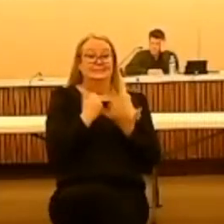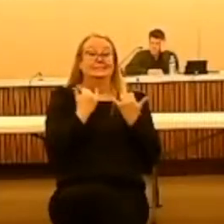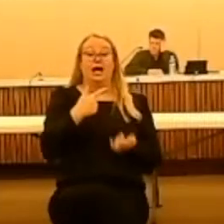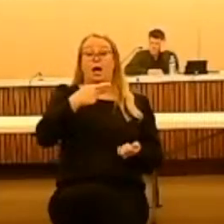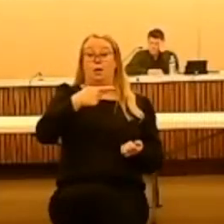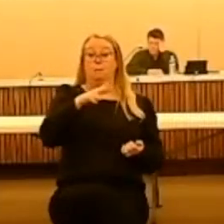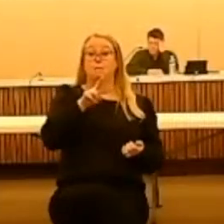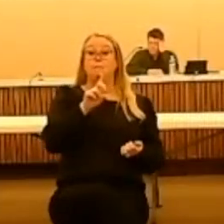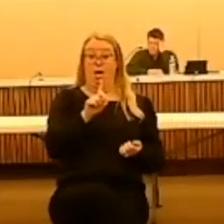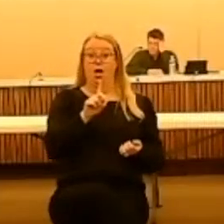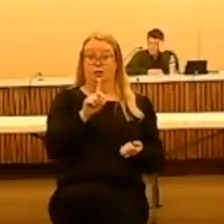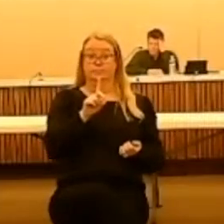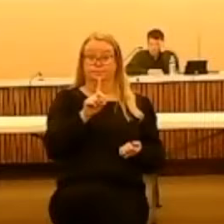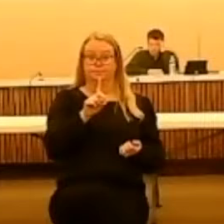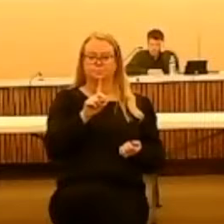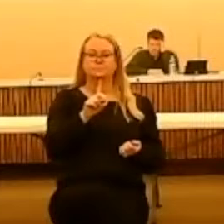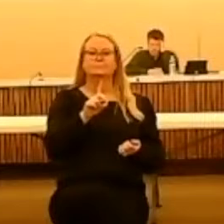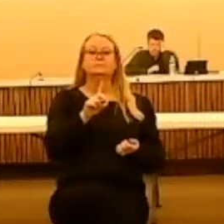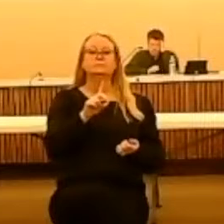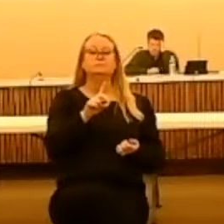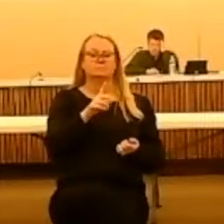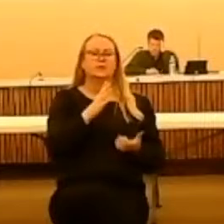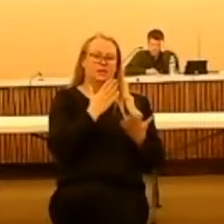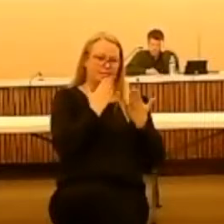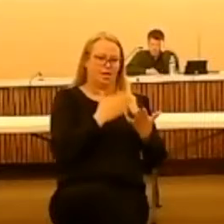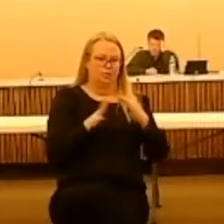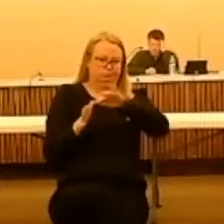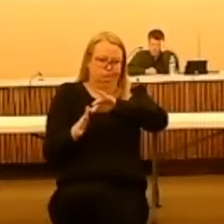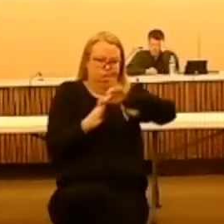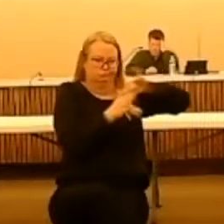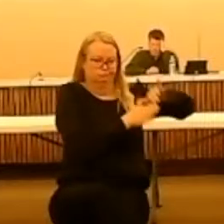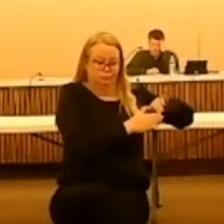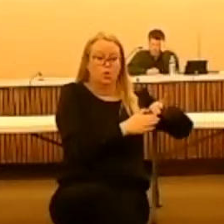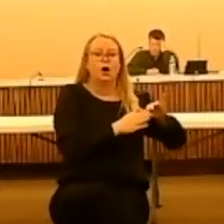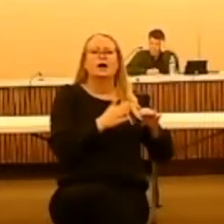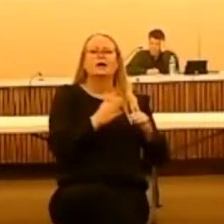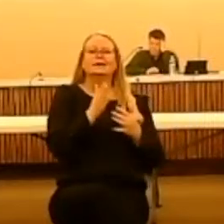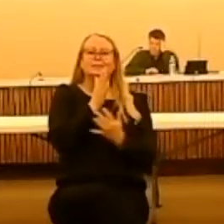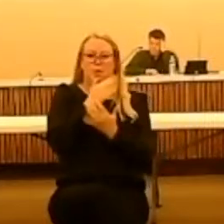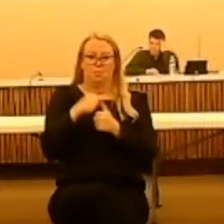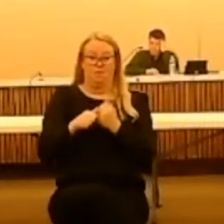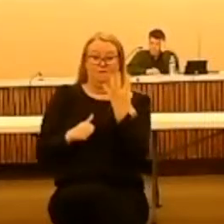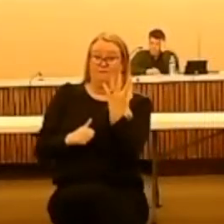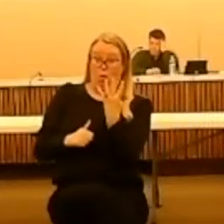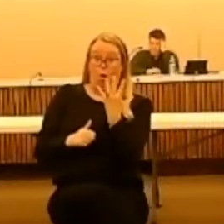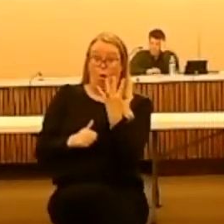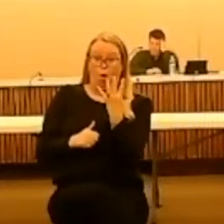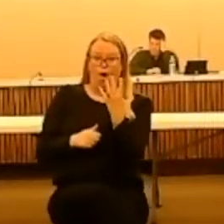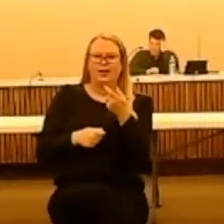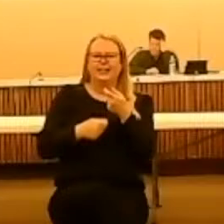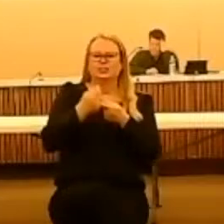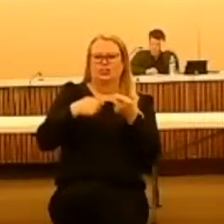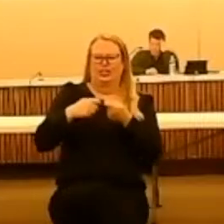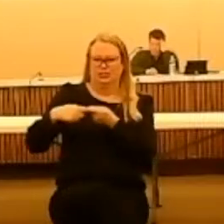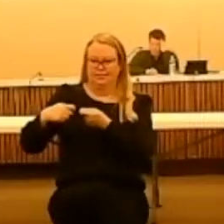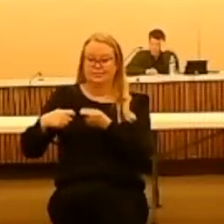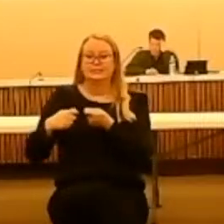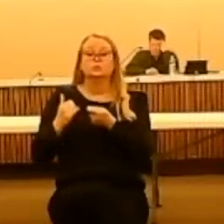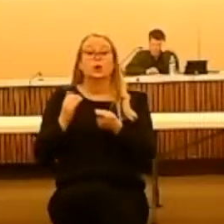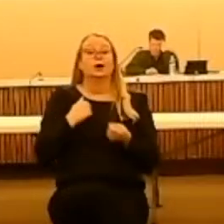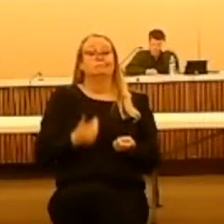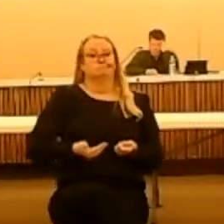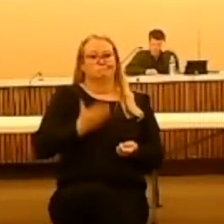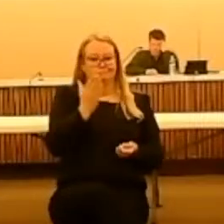There's 3 main topics I want to talk about tonight and adjustments that have been made to the proposal. The first has to do with open space. The second